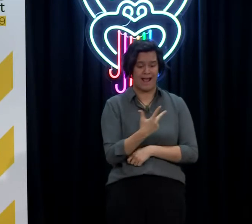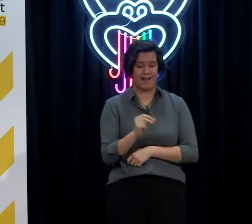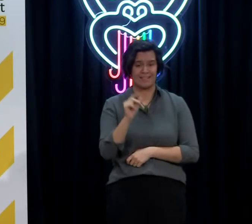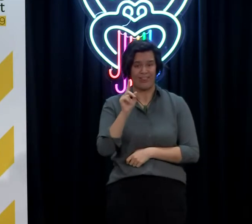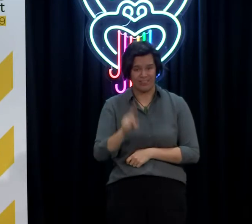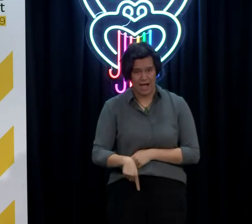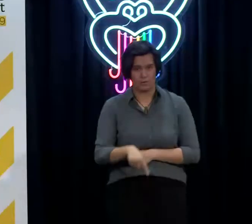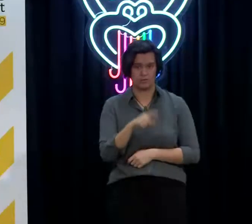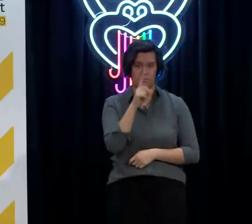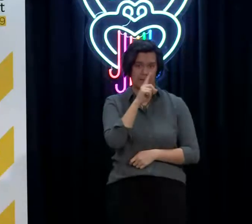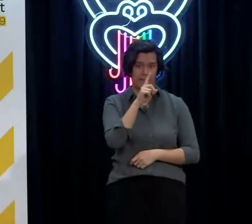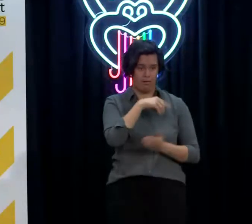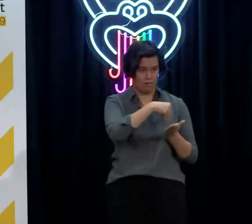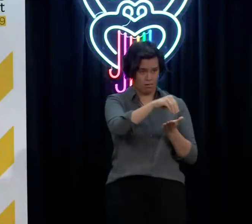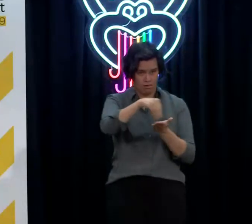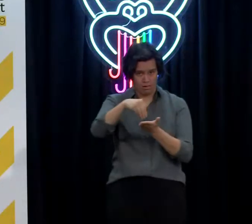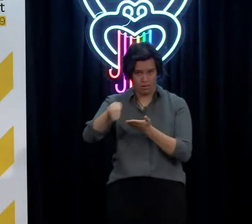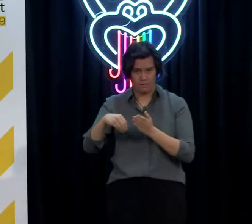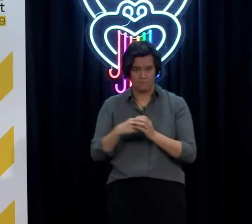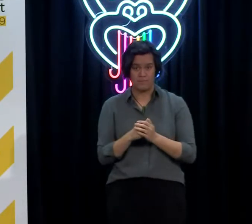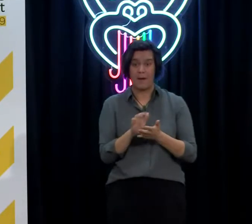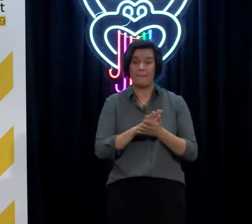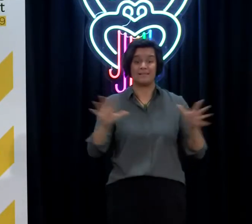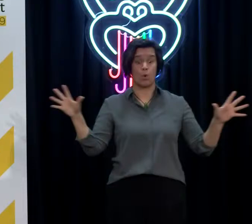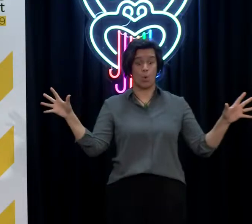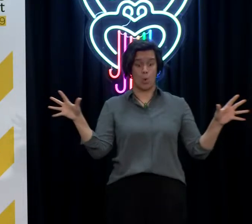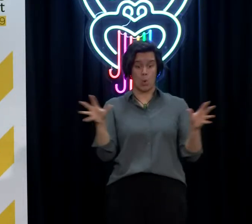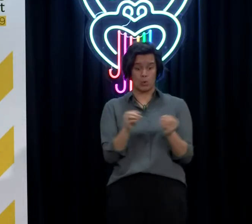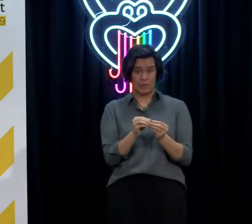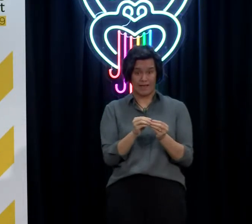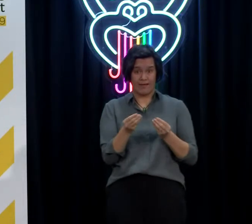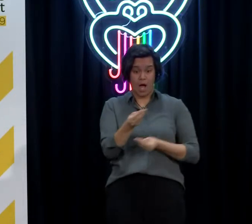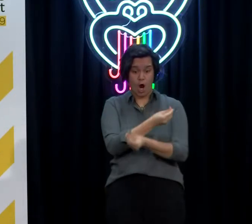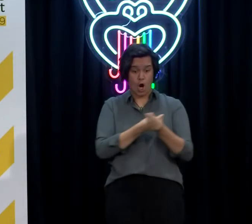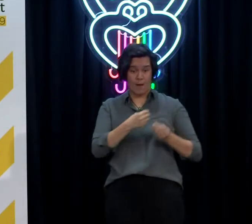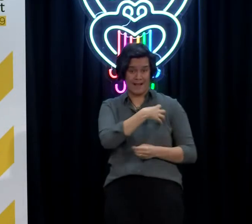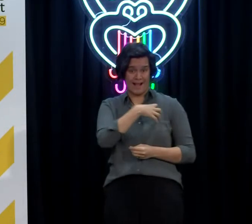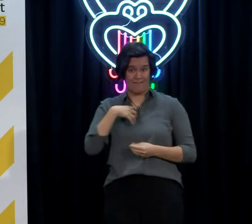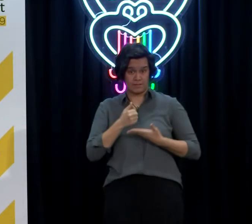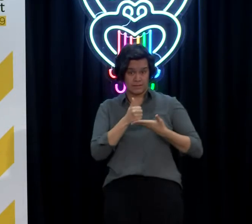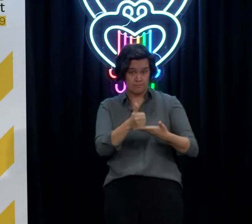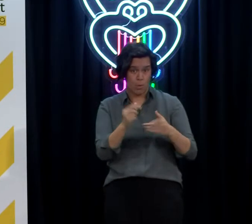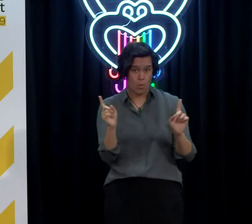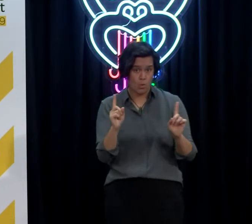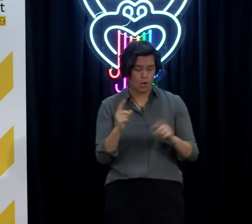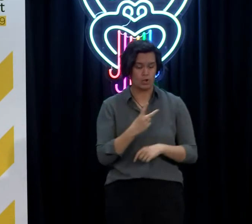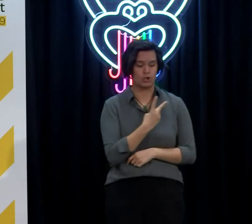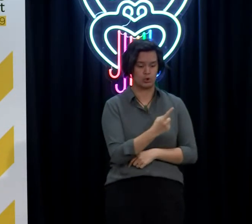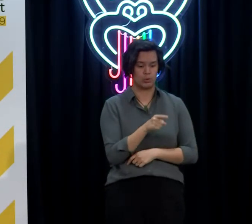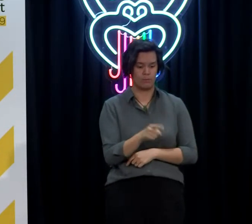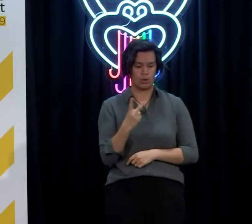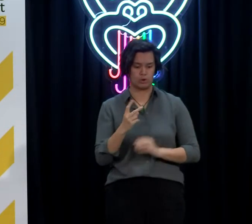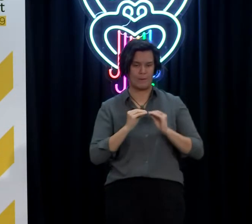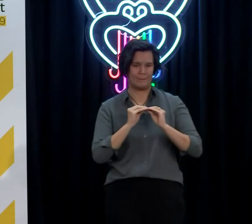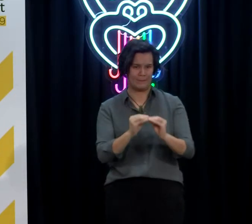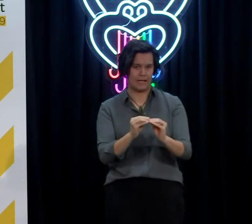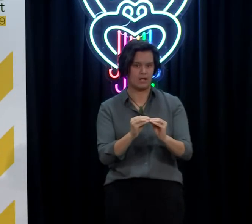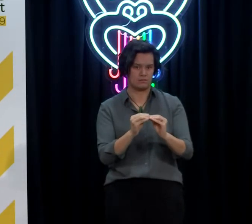184,901 applicants, and this takes the total economic support paid out in this outbreak to almost $2.2